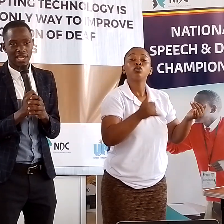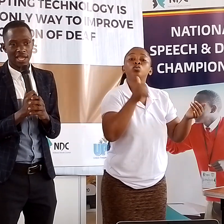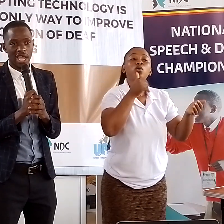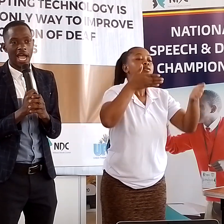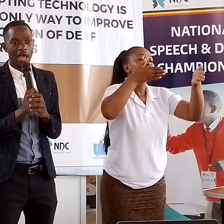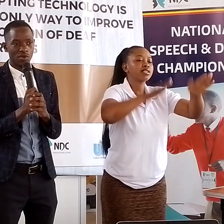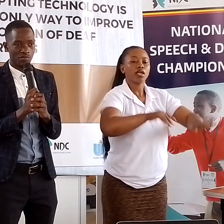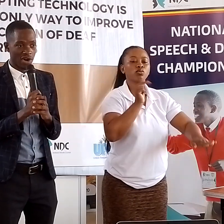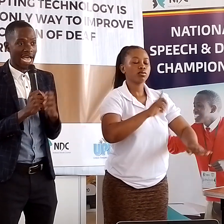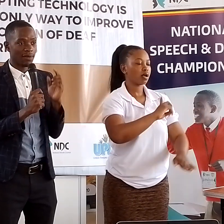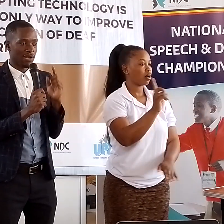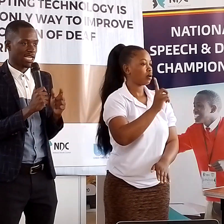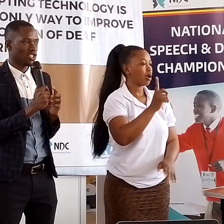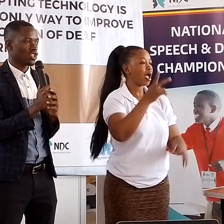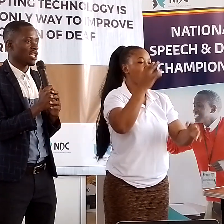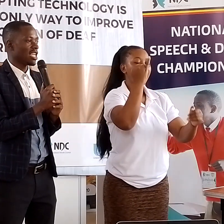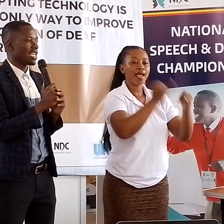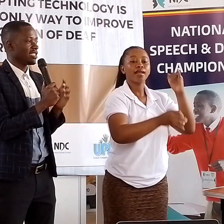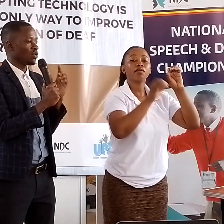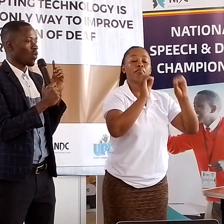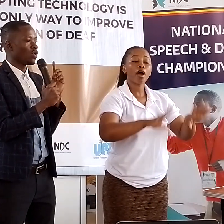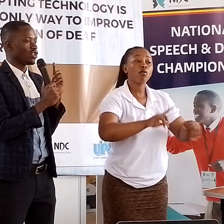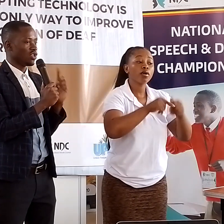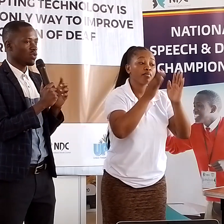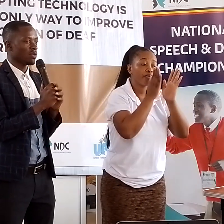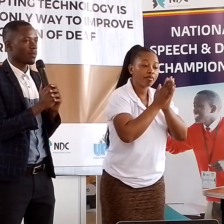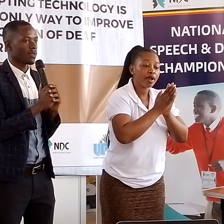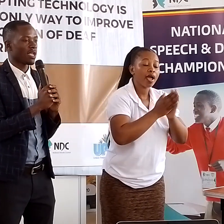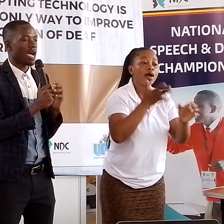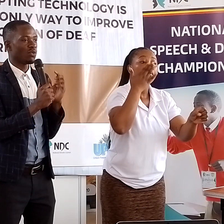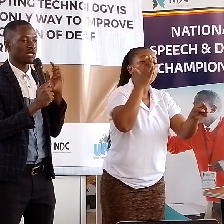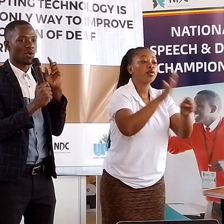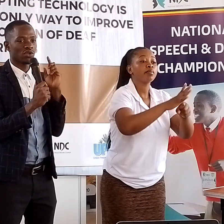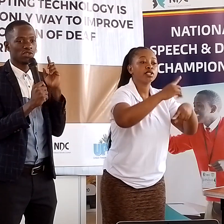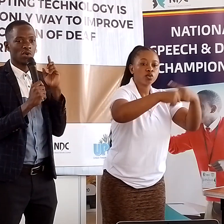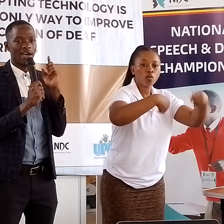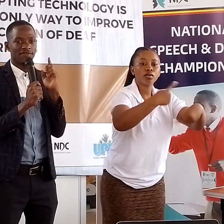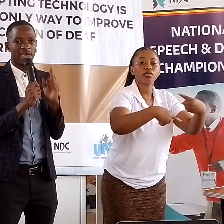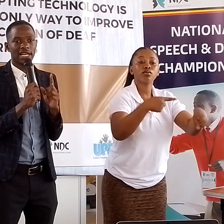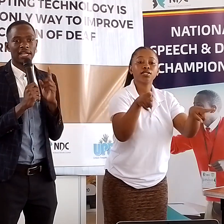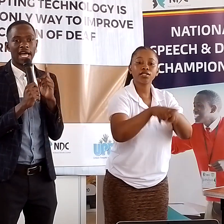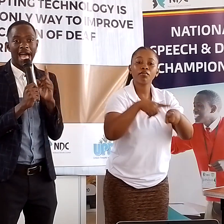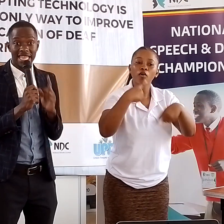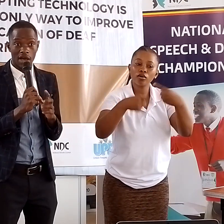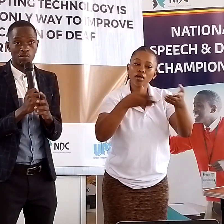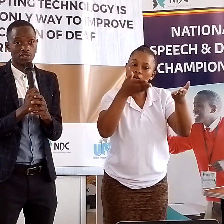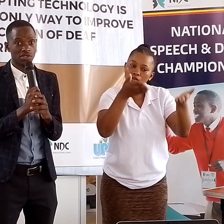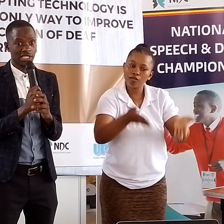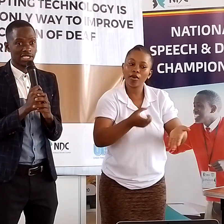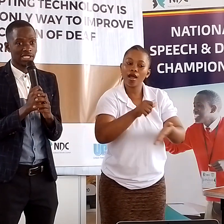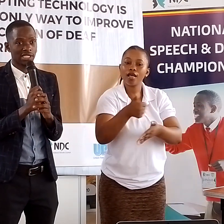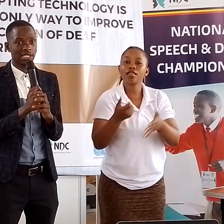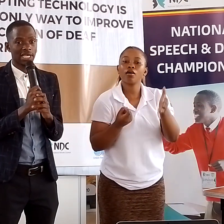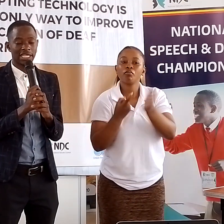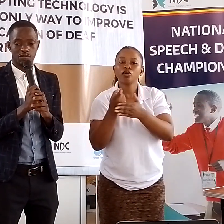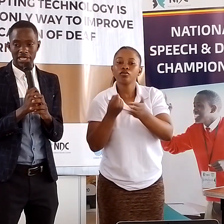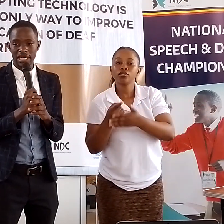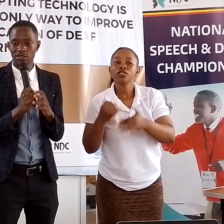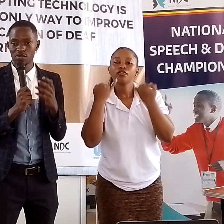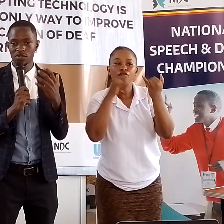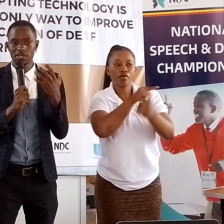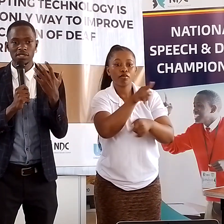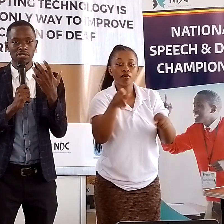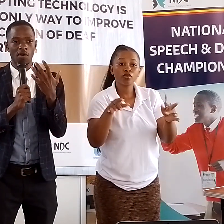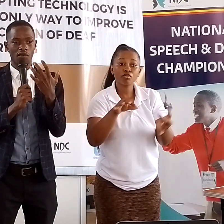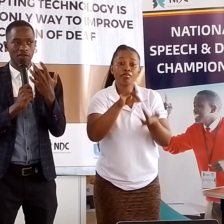today, and we pray and pledge that it will continue, and we shall continue to avail other opportunities,